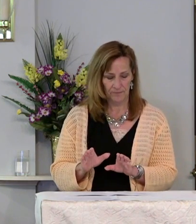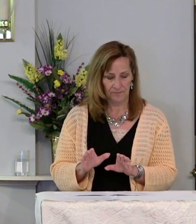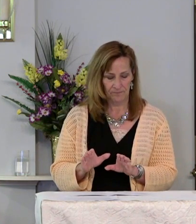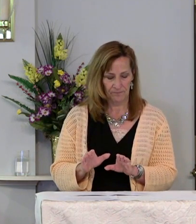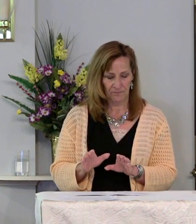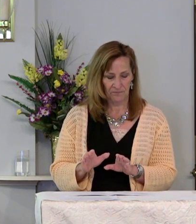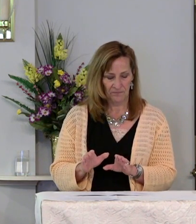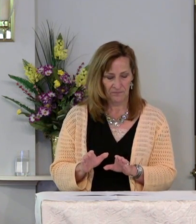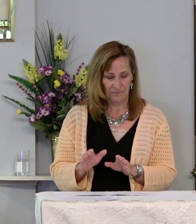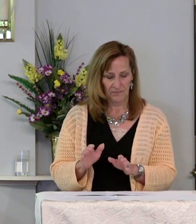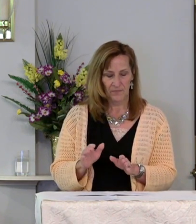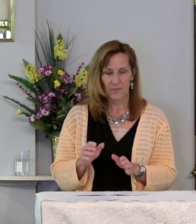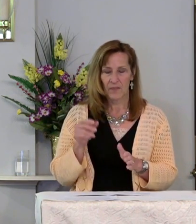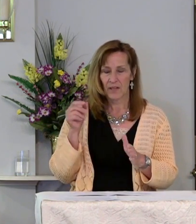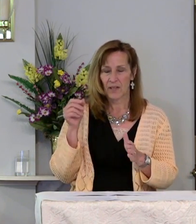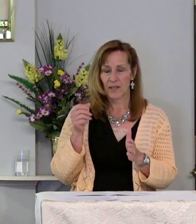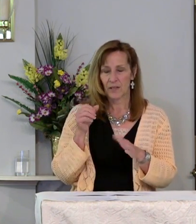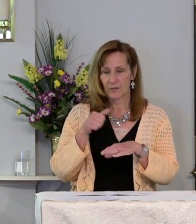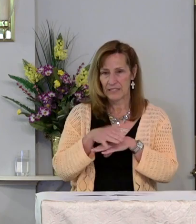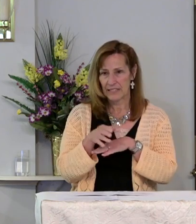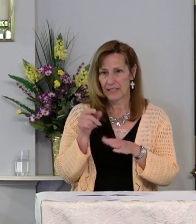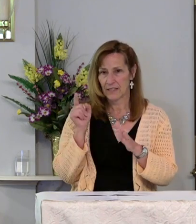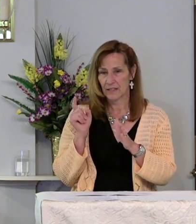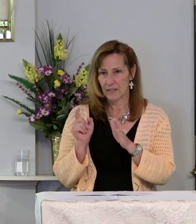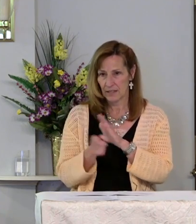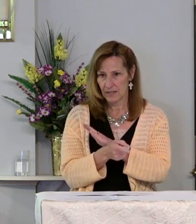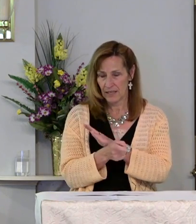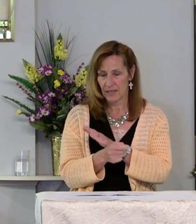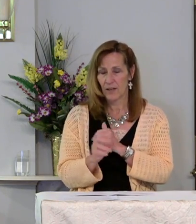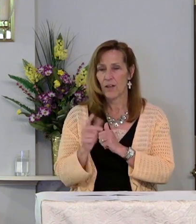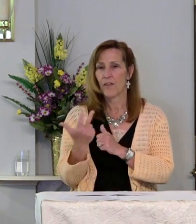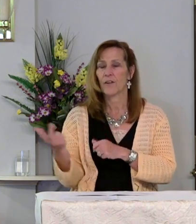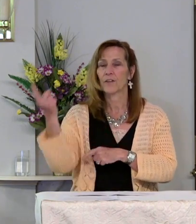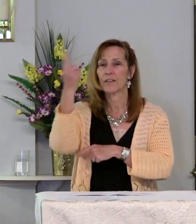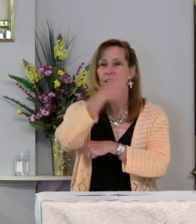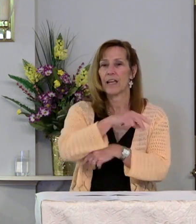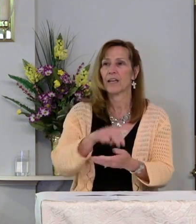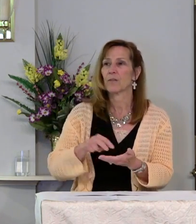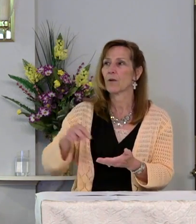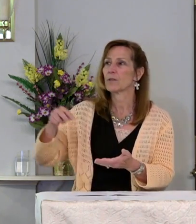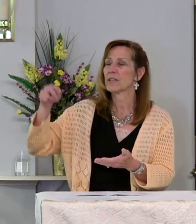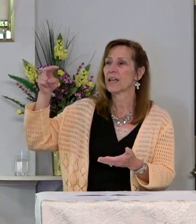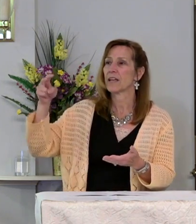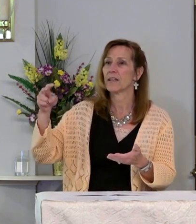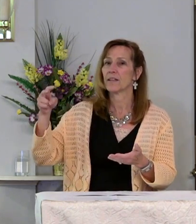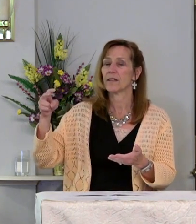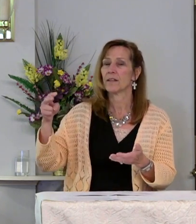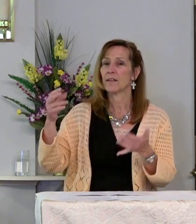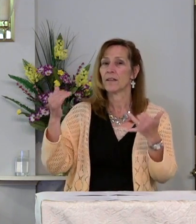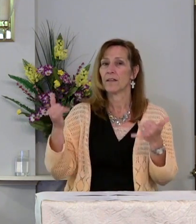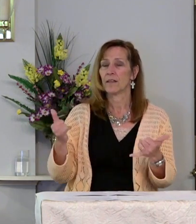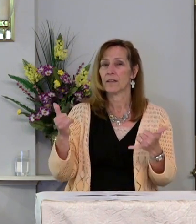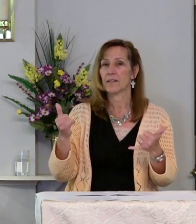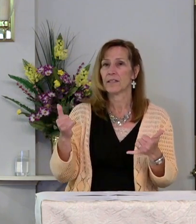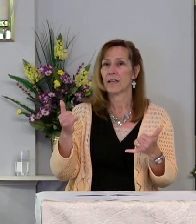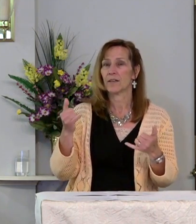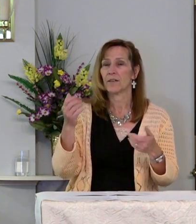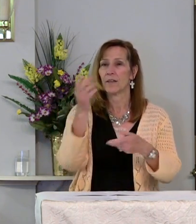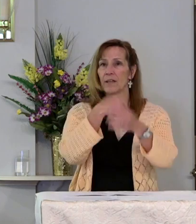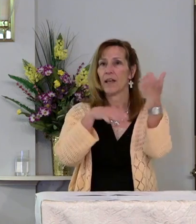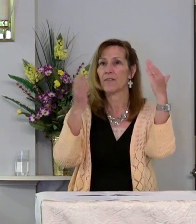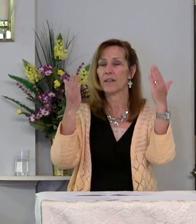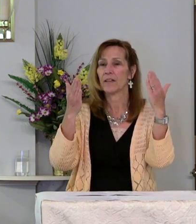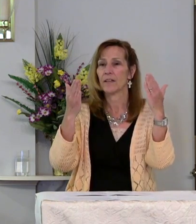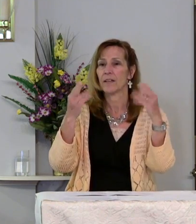buried. He descended to the dead. On the third day, he rose again. He ascended